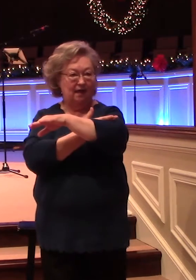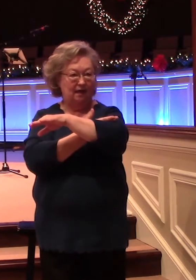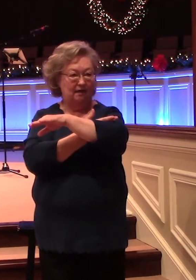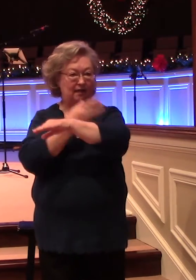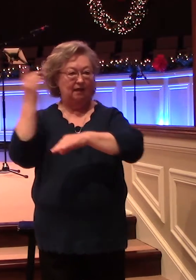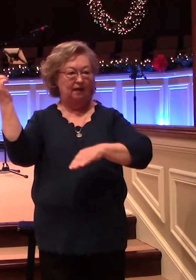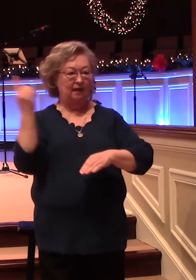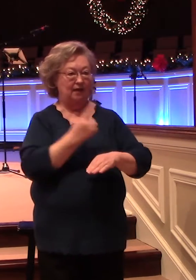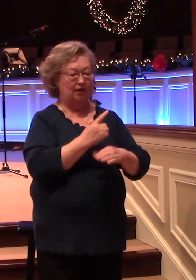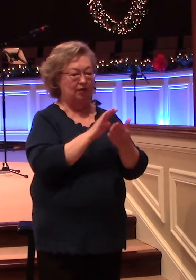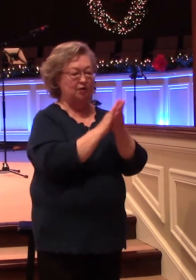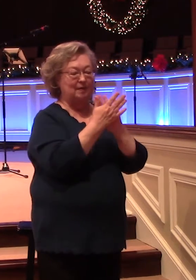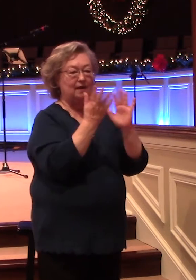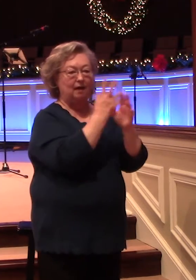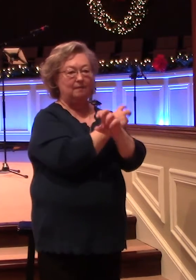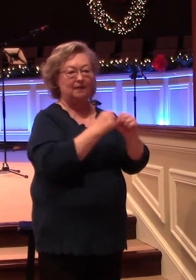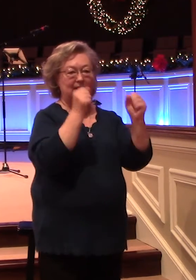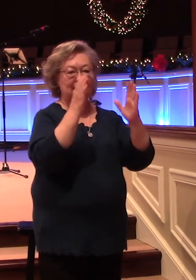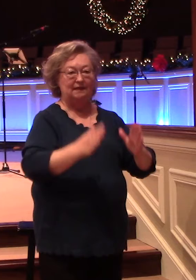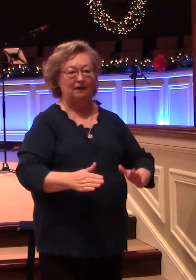Discourse: they will know